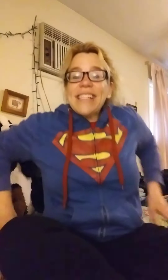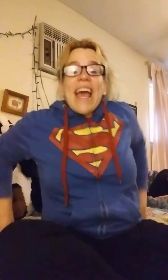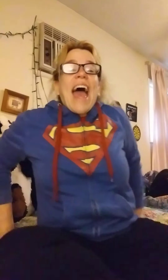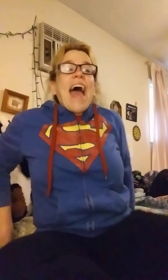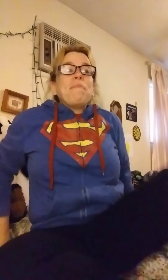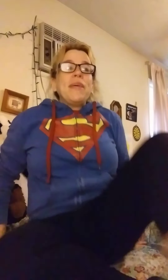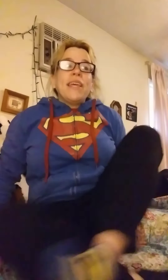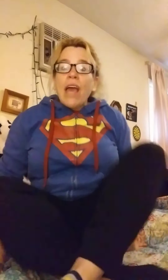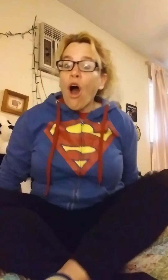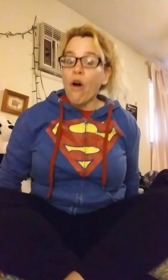Happy